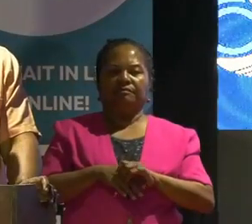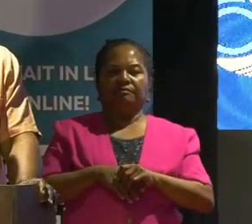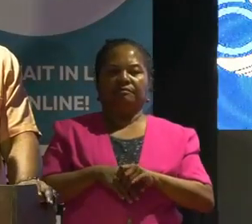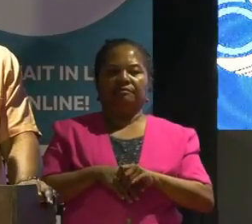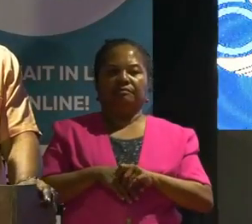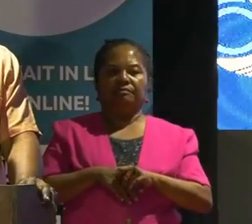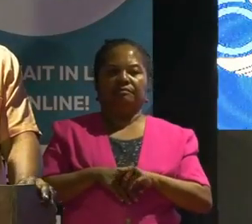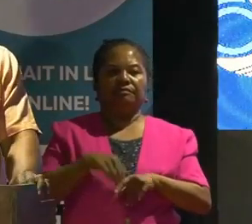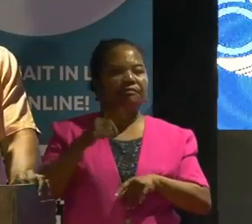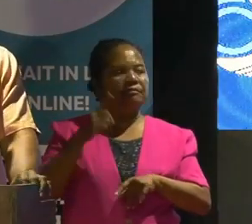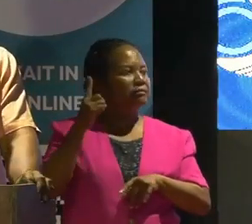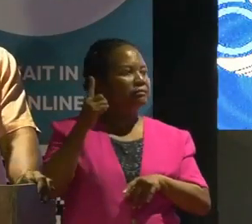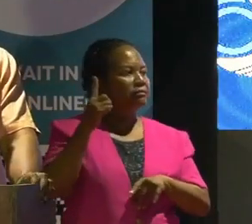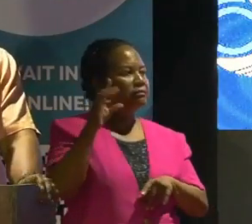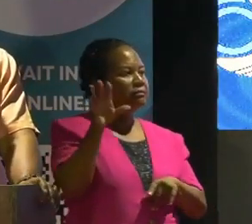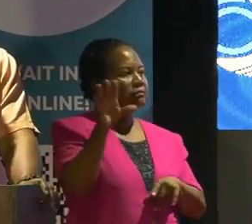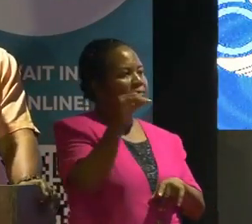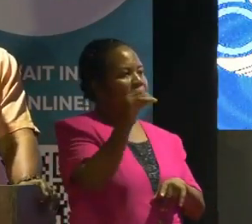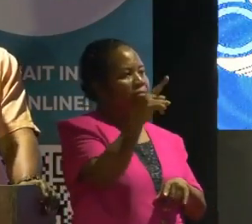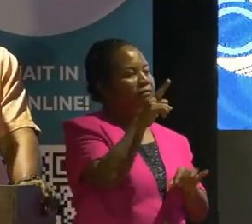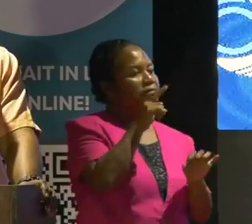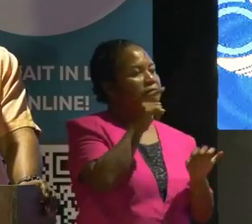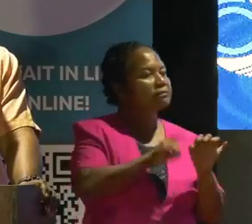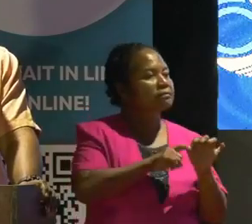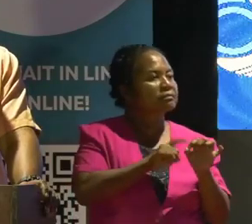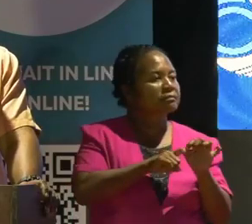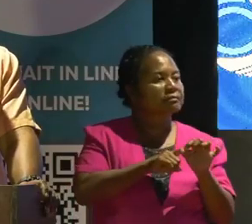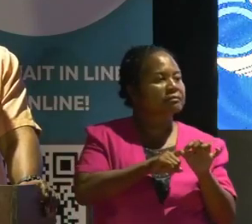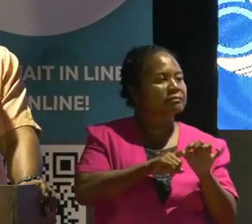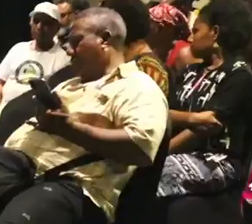We'll take one from here and another last one.